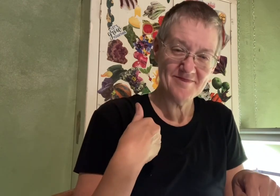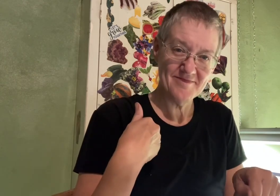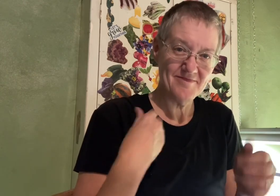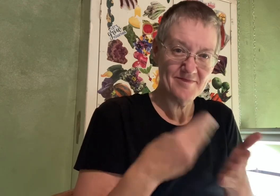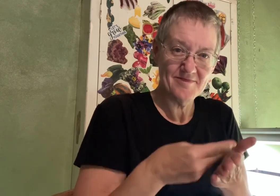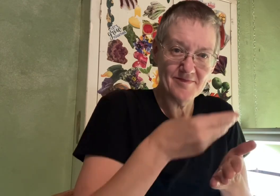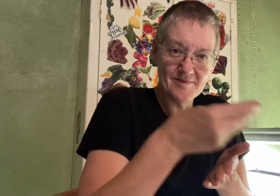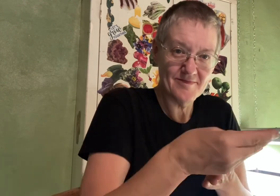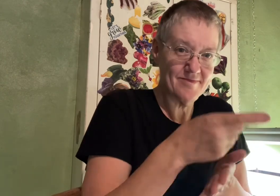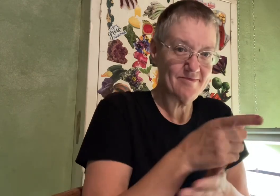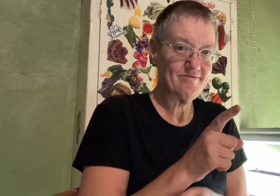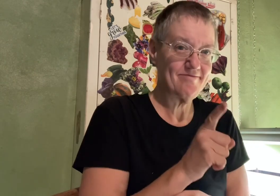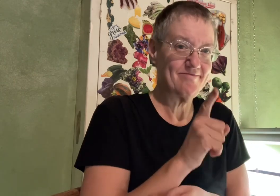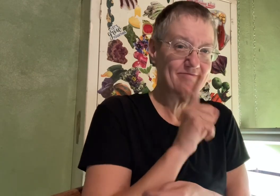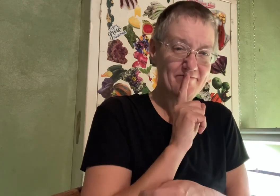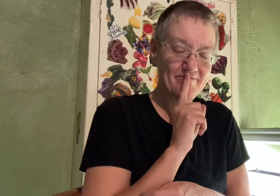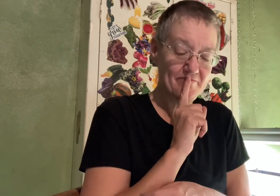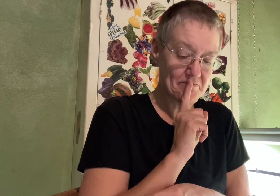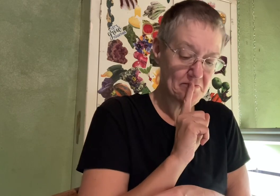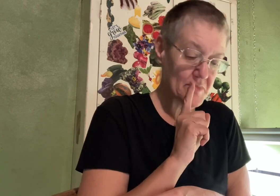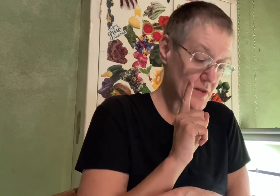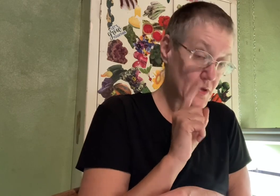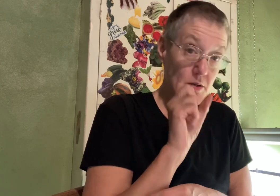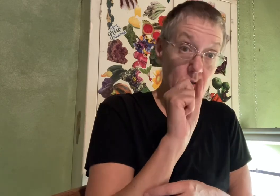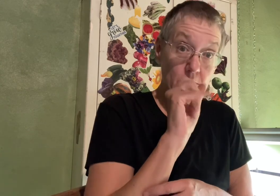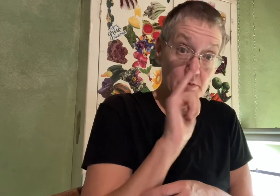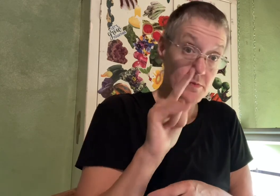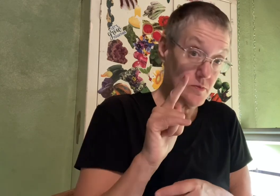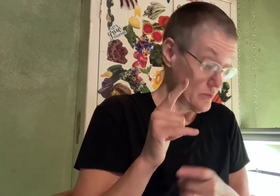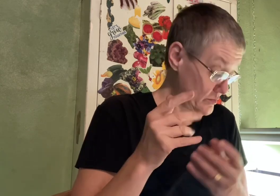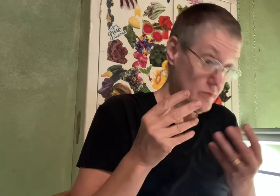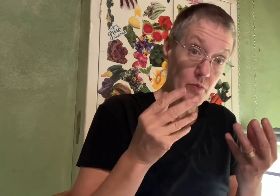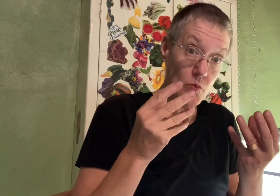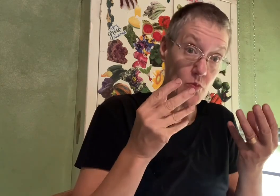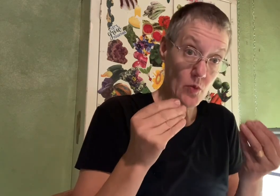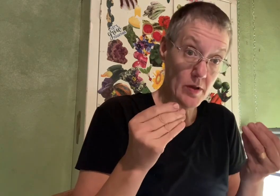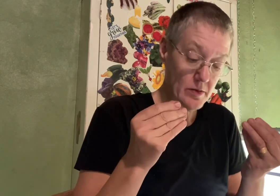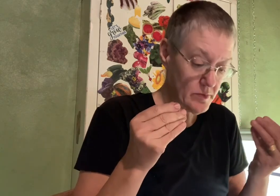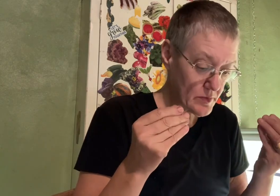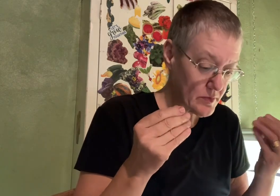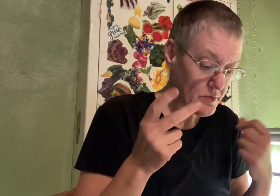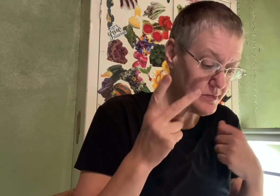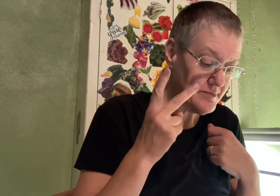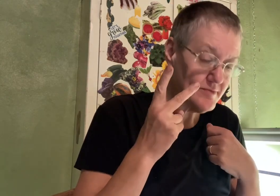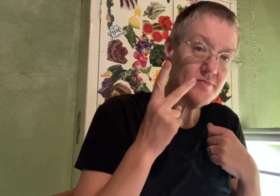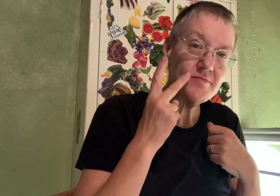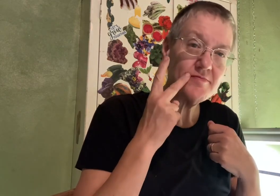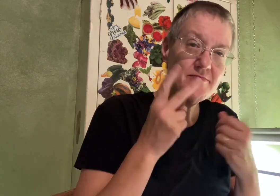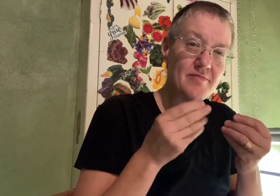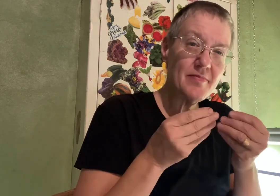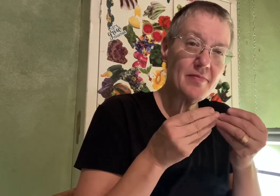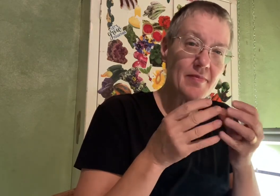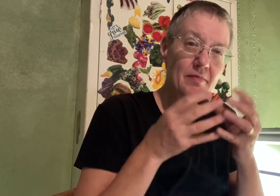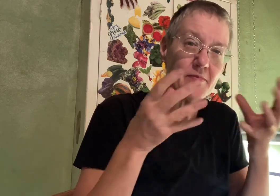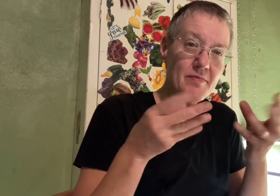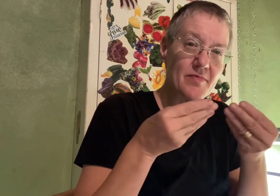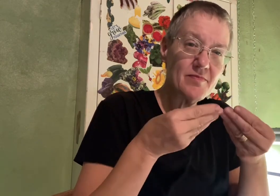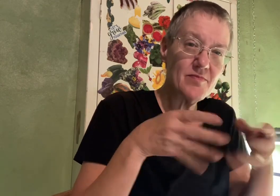have any. It didn't say anything about that when I bought it from Amazon. But wetting the soil first,